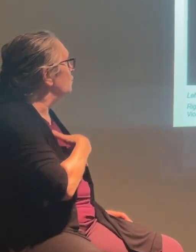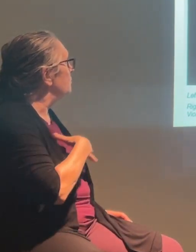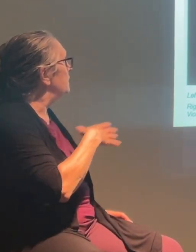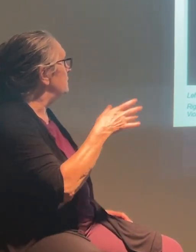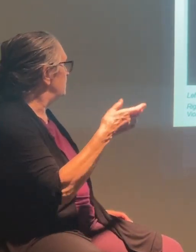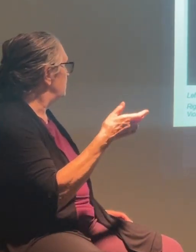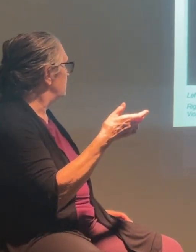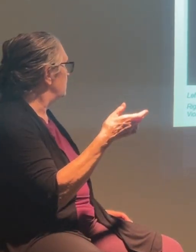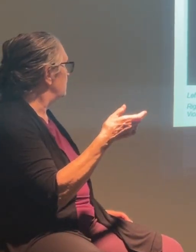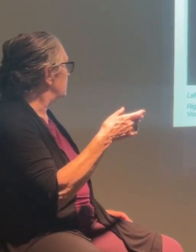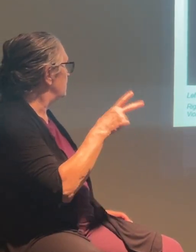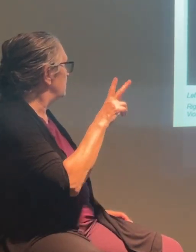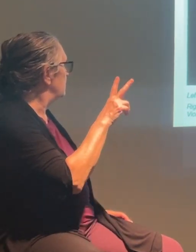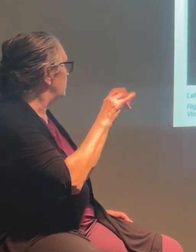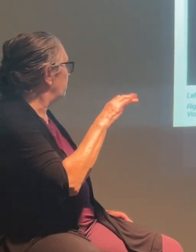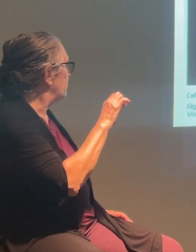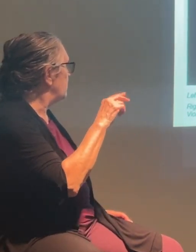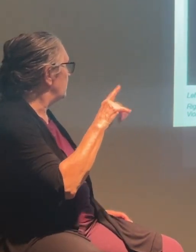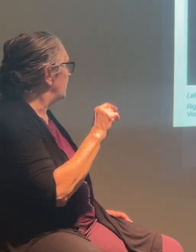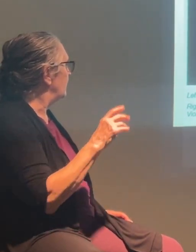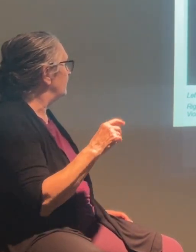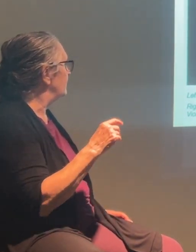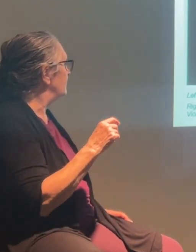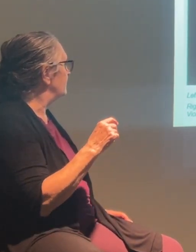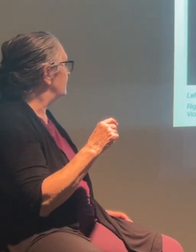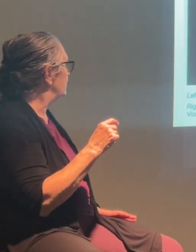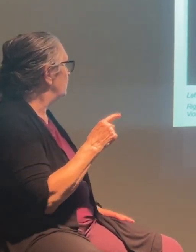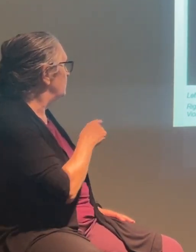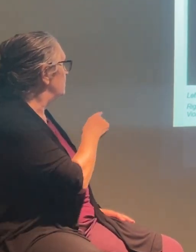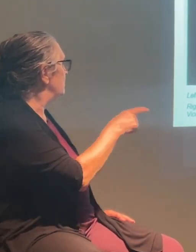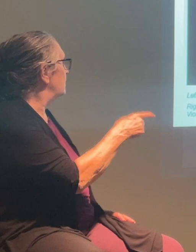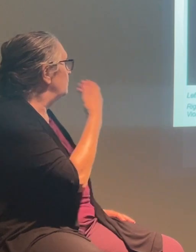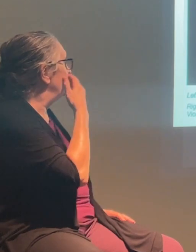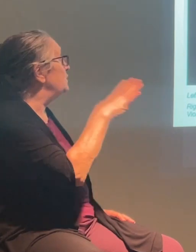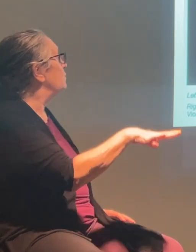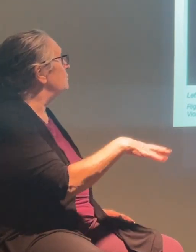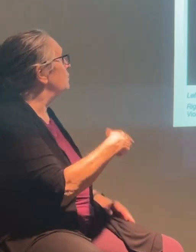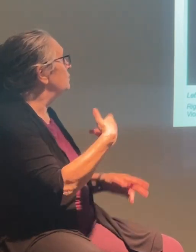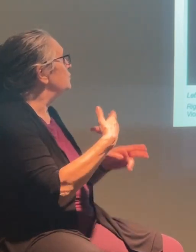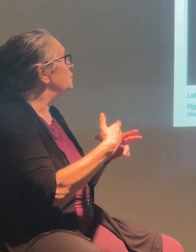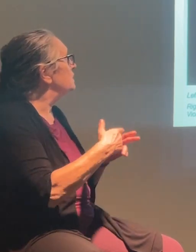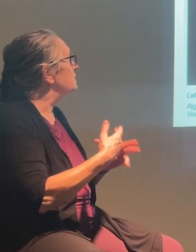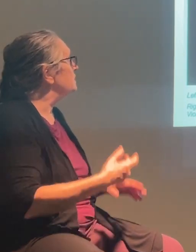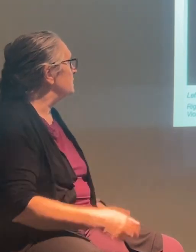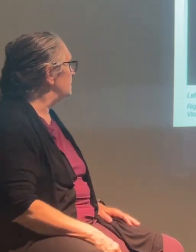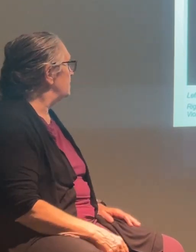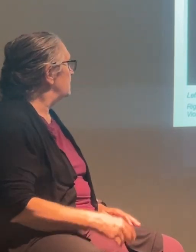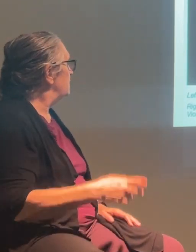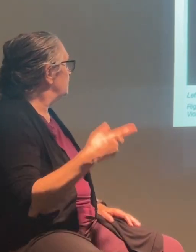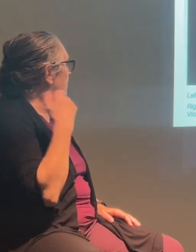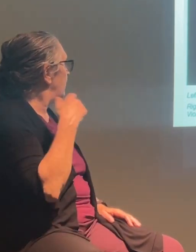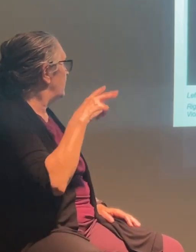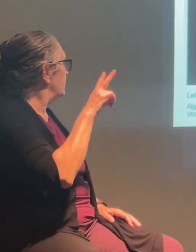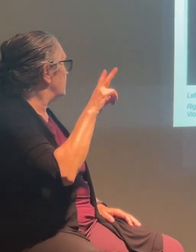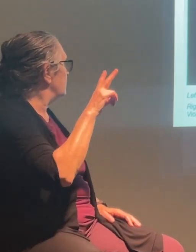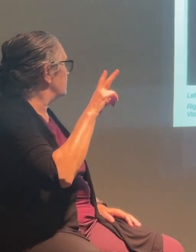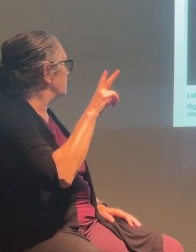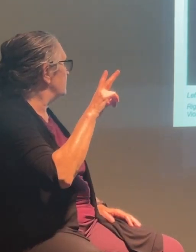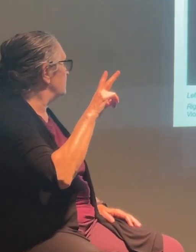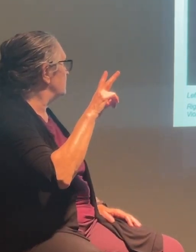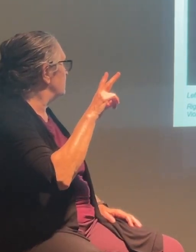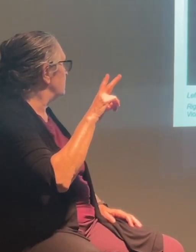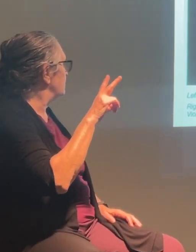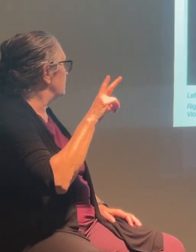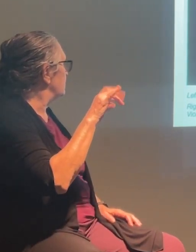sad because she's right in front of us, but we don't know, like we have no idea. All the dresses are by Madeleine Vionnet, who was a genius, like really just the